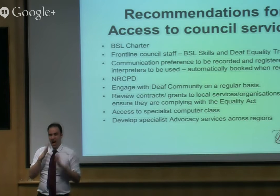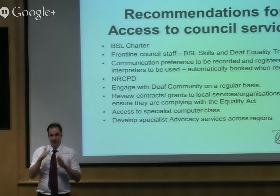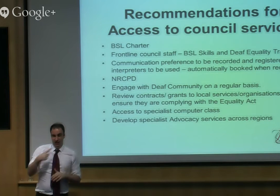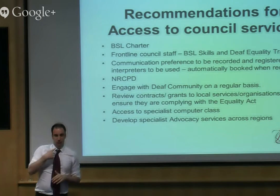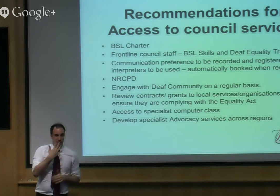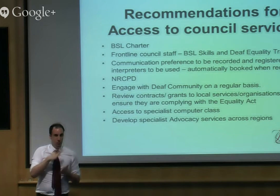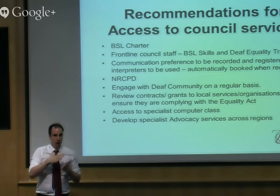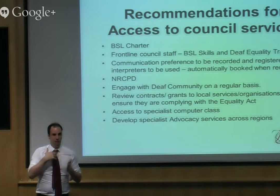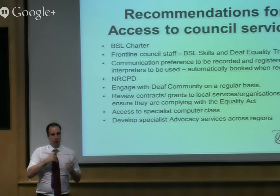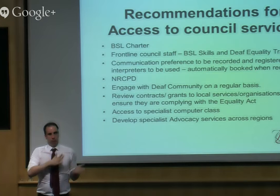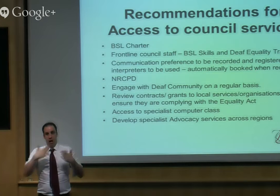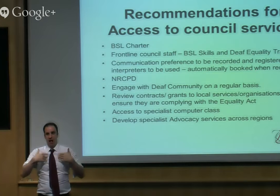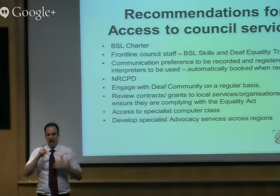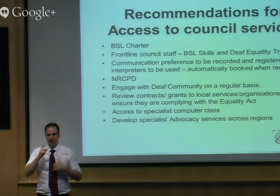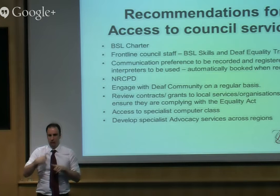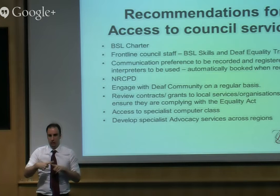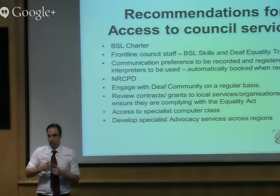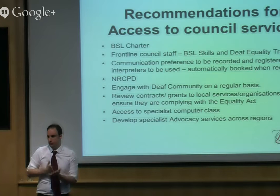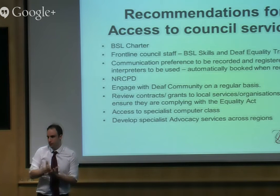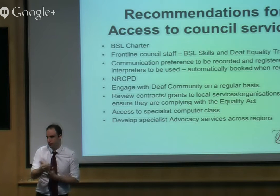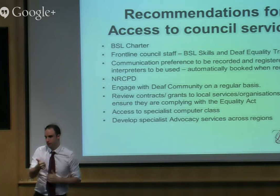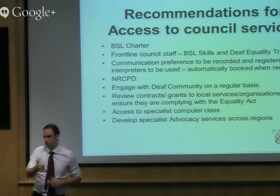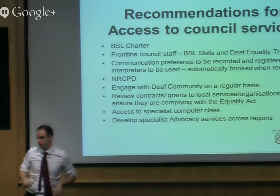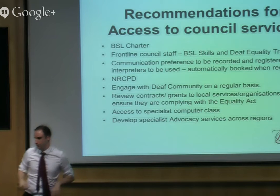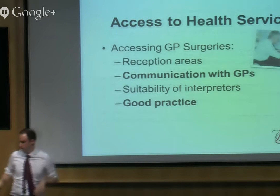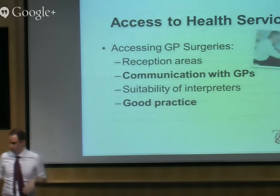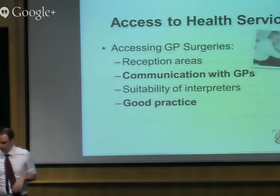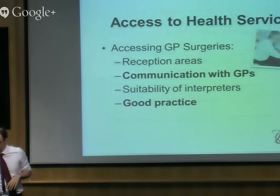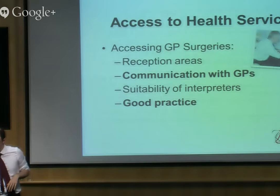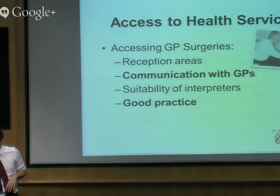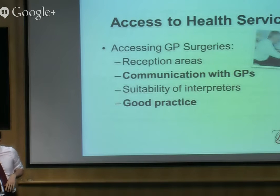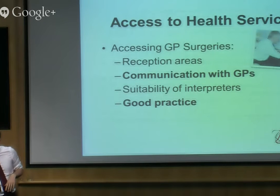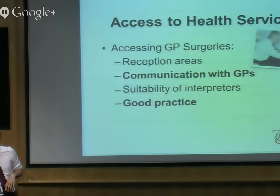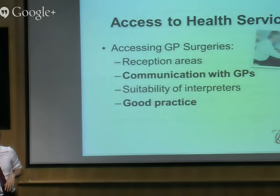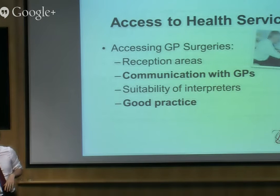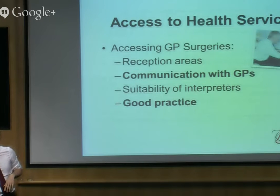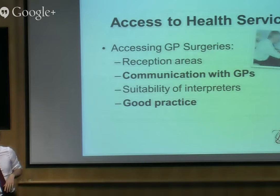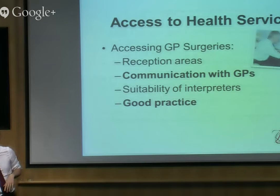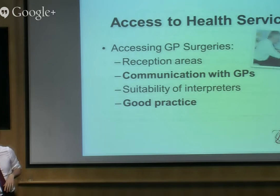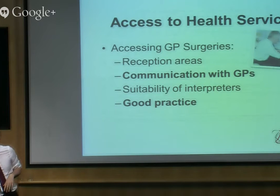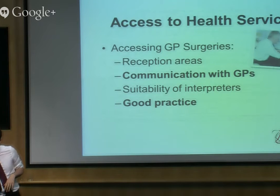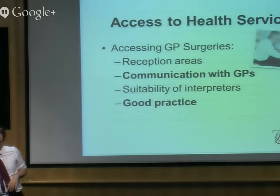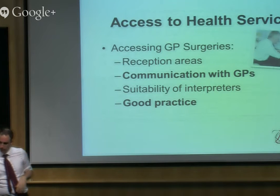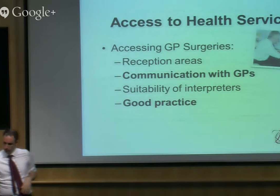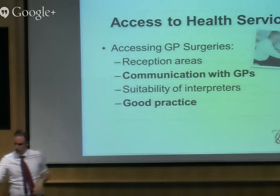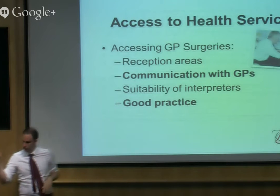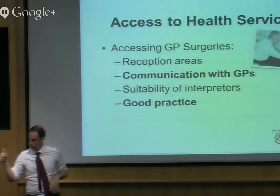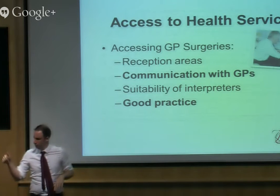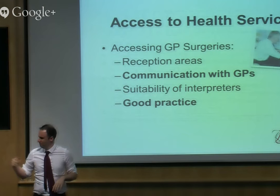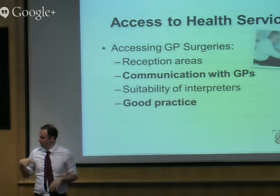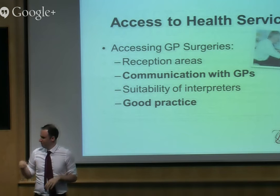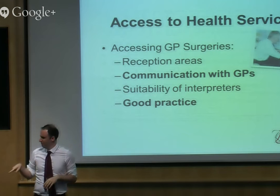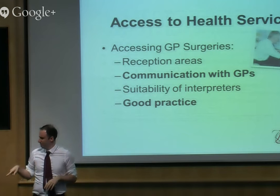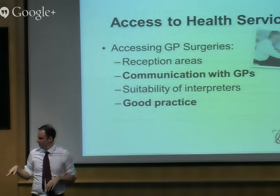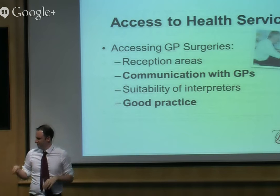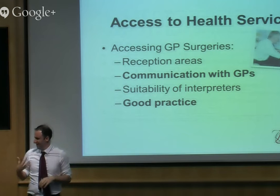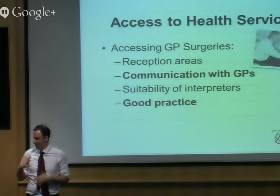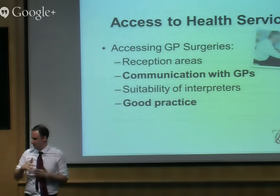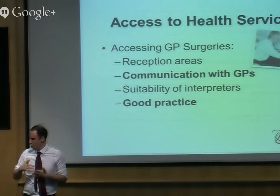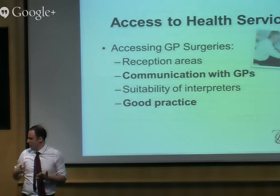regions to support the council with all of this. And I've actually just been told I've only got 5 minutes, so I'm going to have to move on very quickly and give you a quick